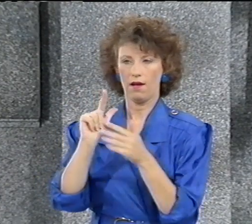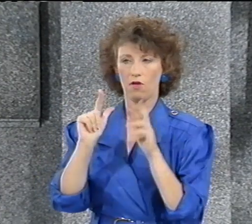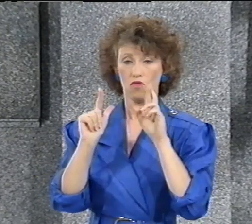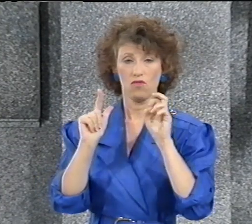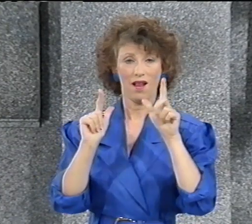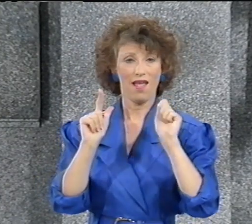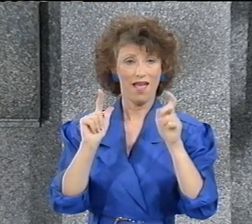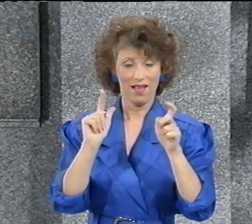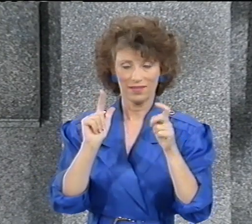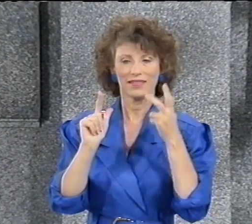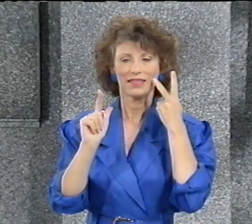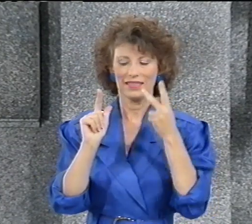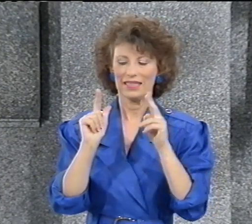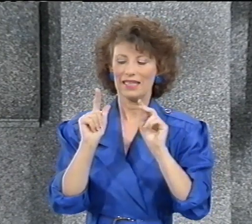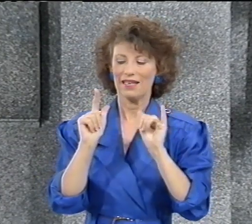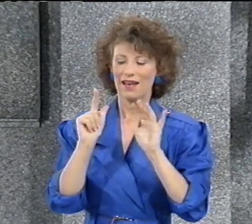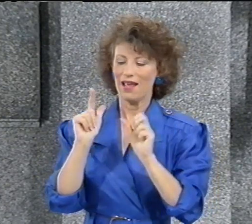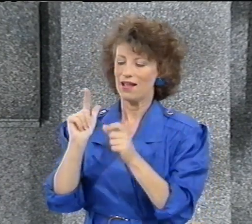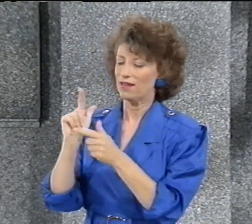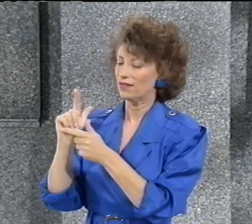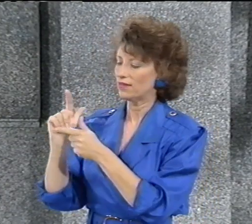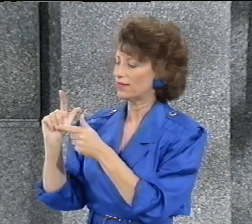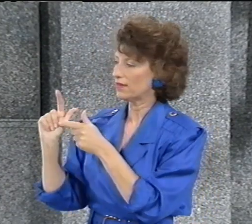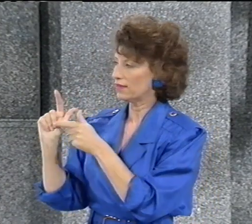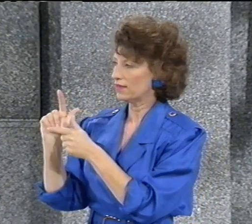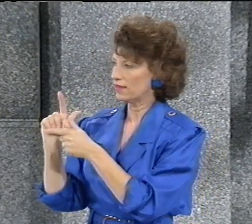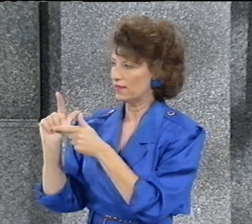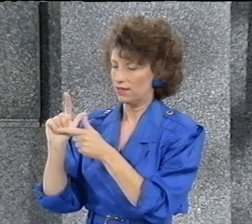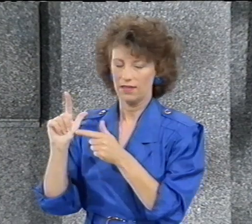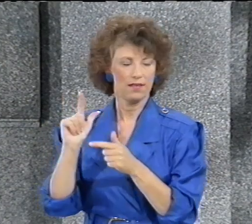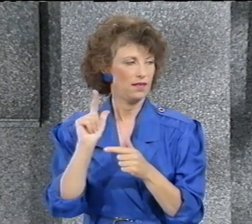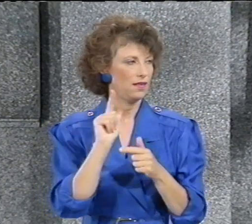your palm so that your fingernails are showing.